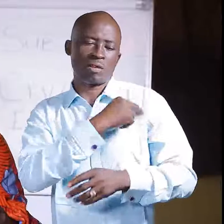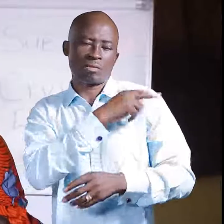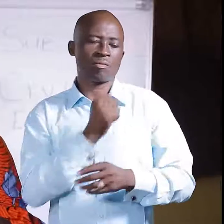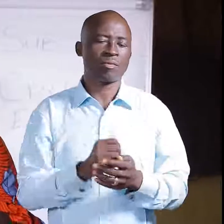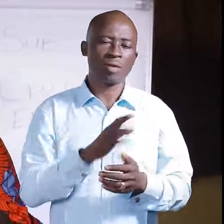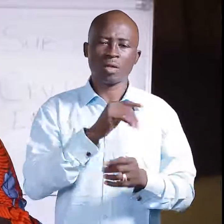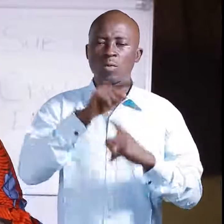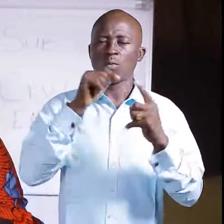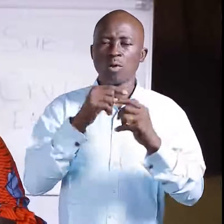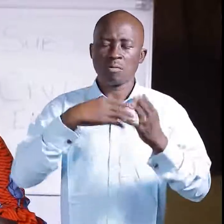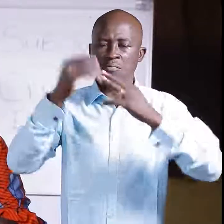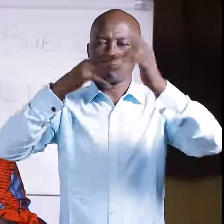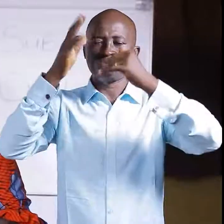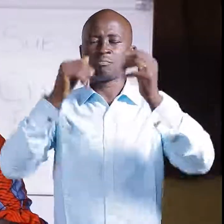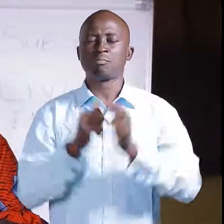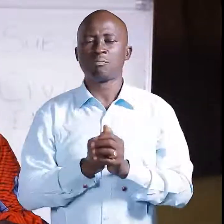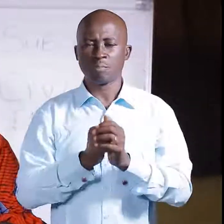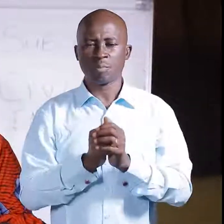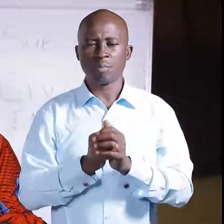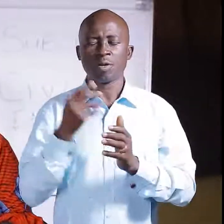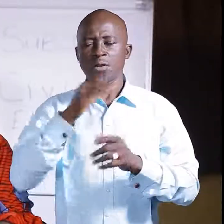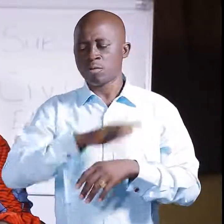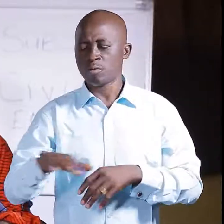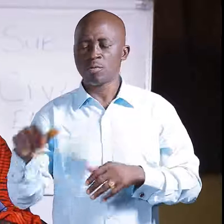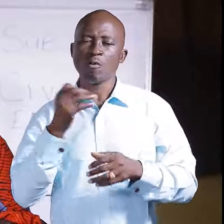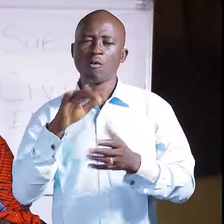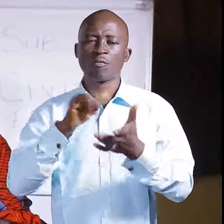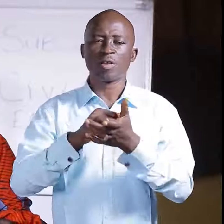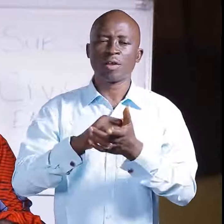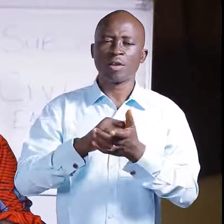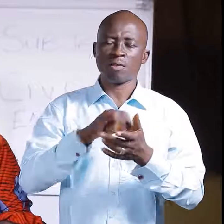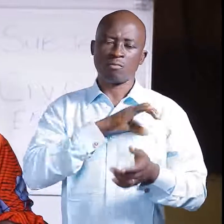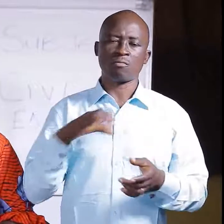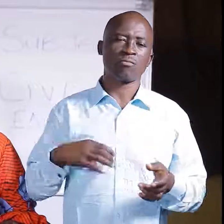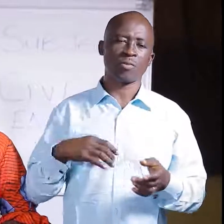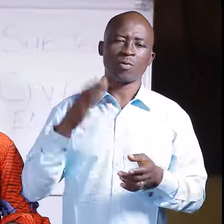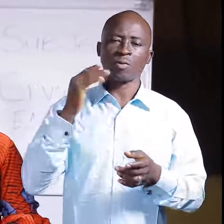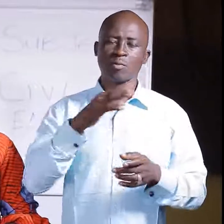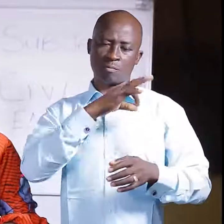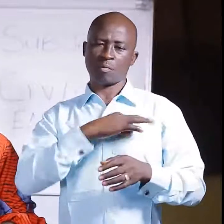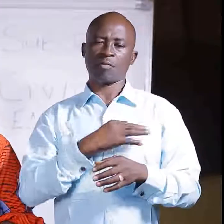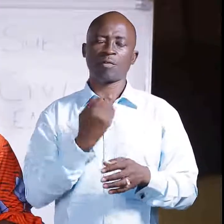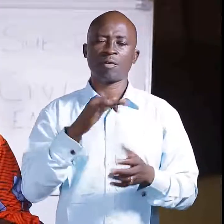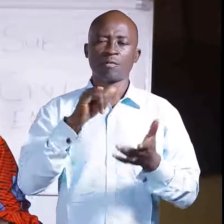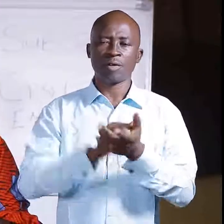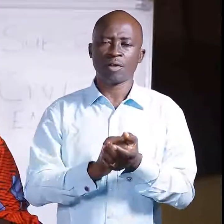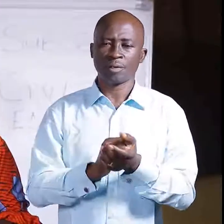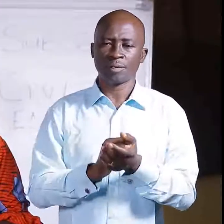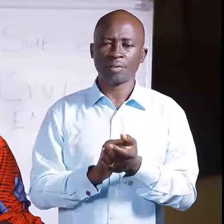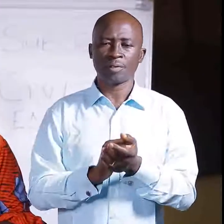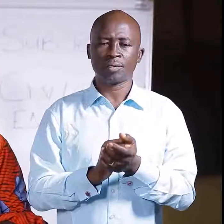when the schools are built, the children of that community will be the beneficiary of that